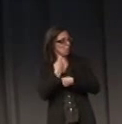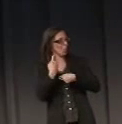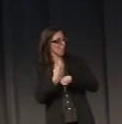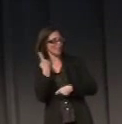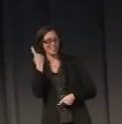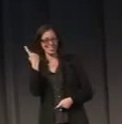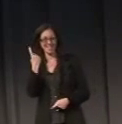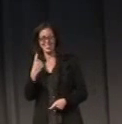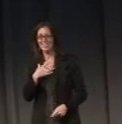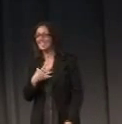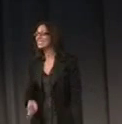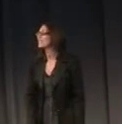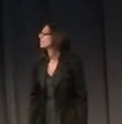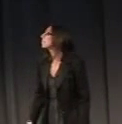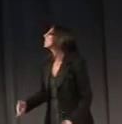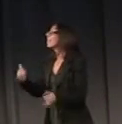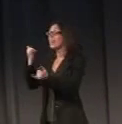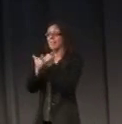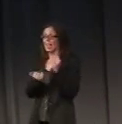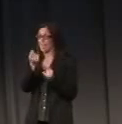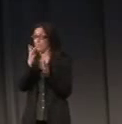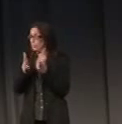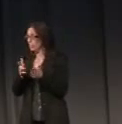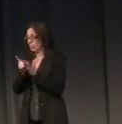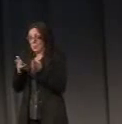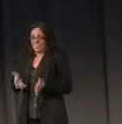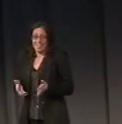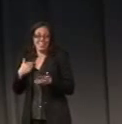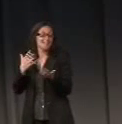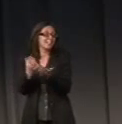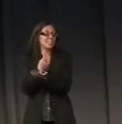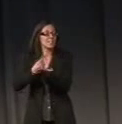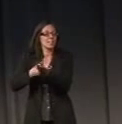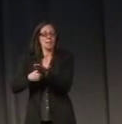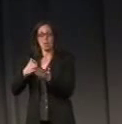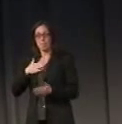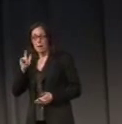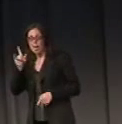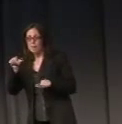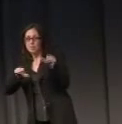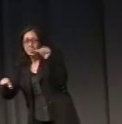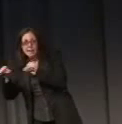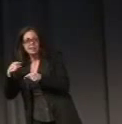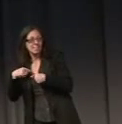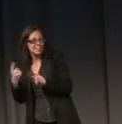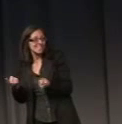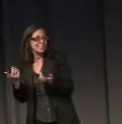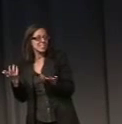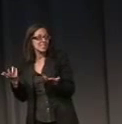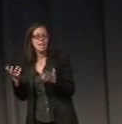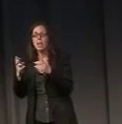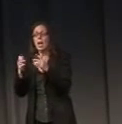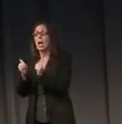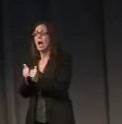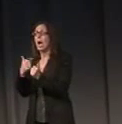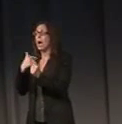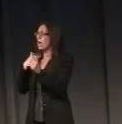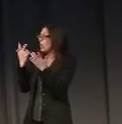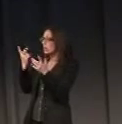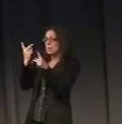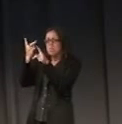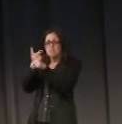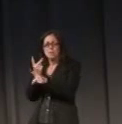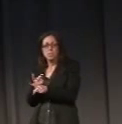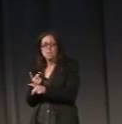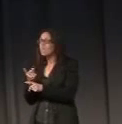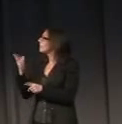turn to some science from my lab and others just to start to get a handle on how it is that we do